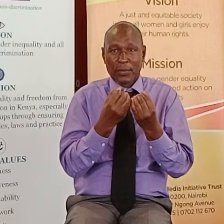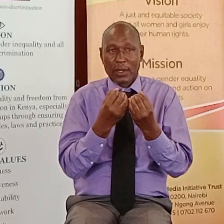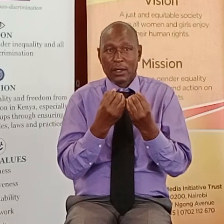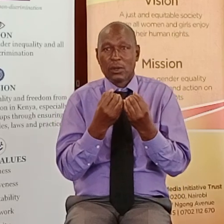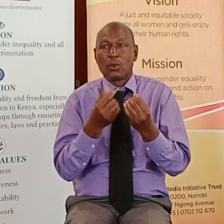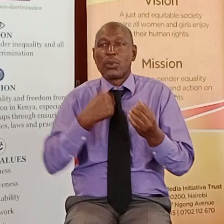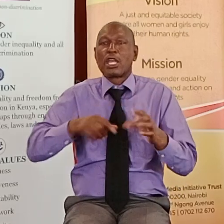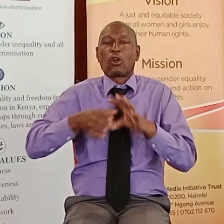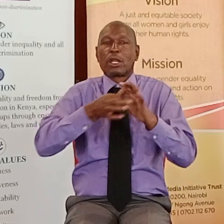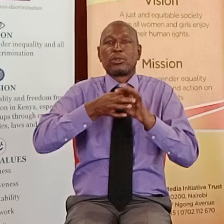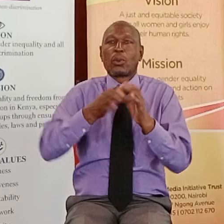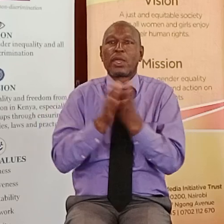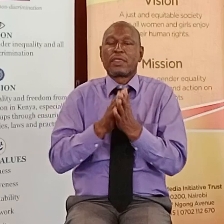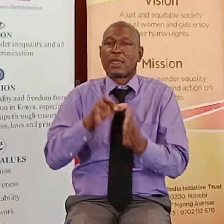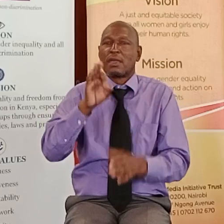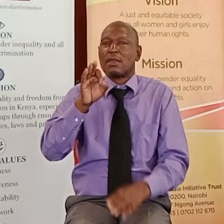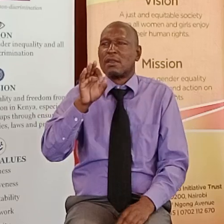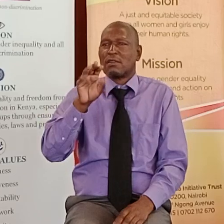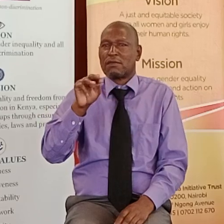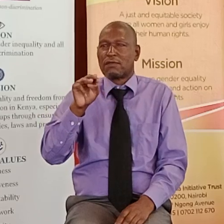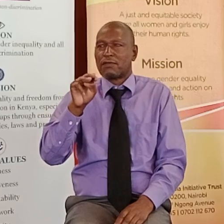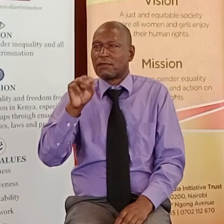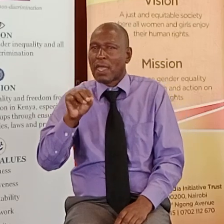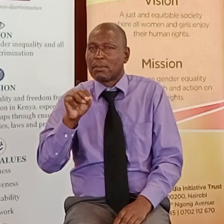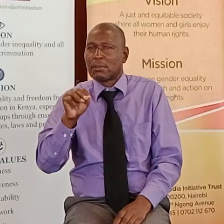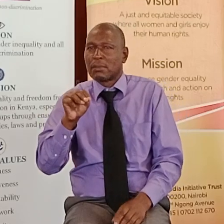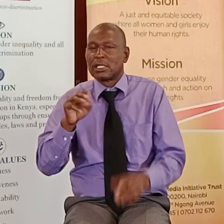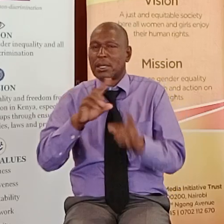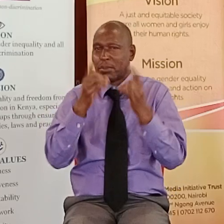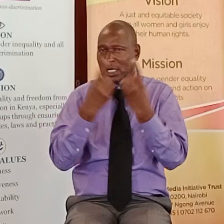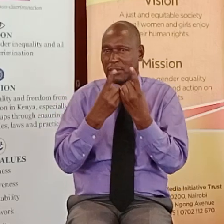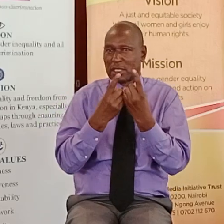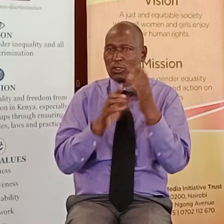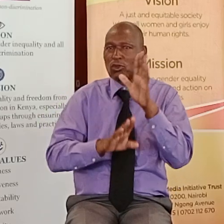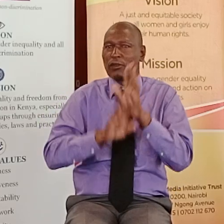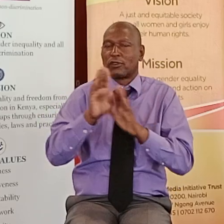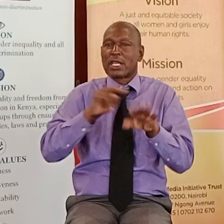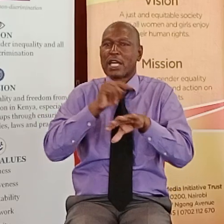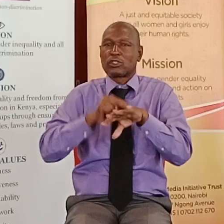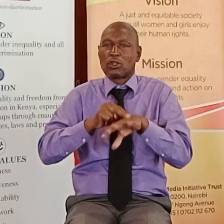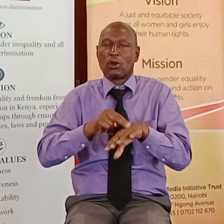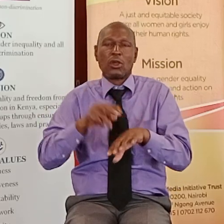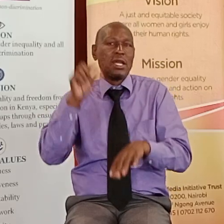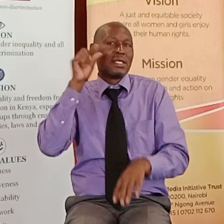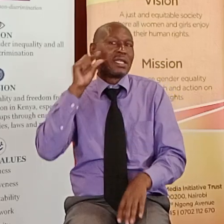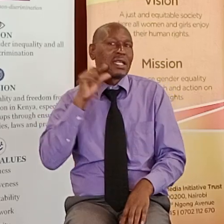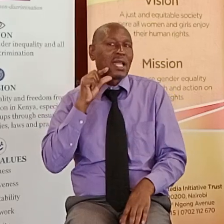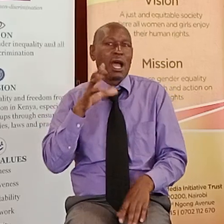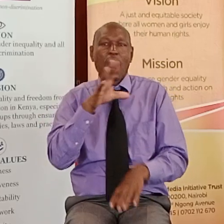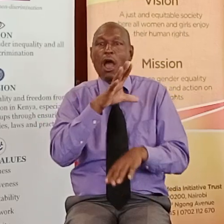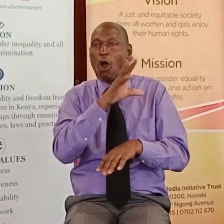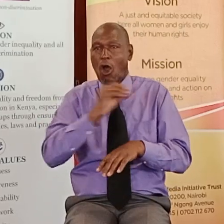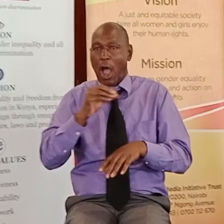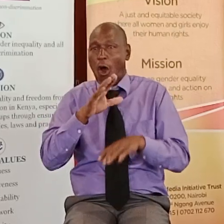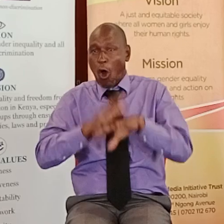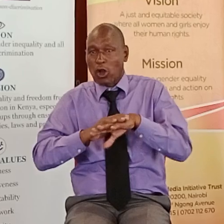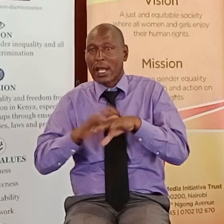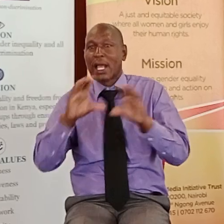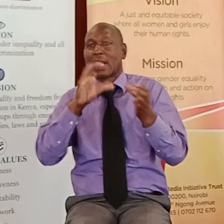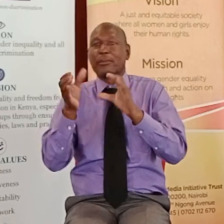with the State Department for Gender and Affirmative Action to develop the National Gender and Climate Change Action Plan. I know the director who is